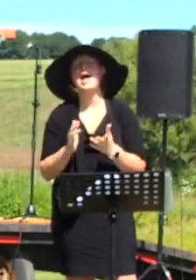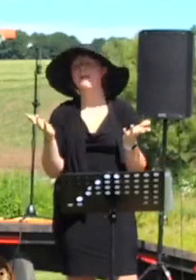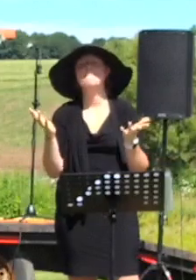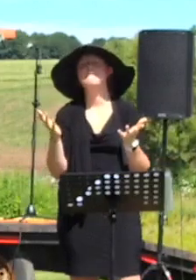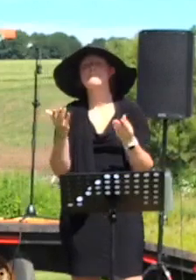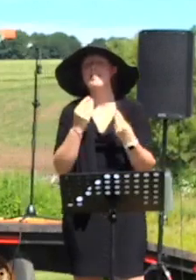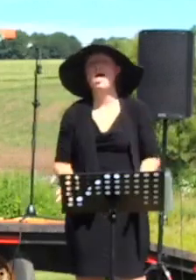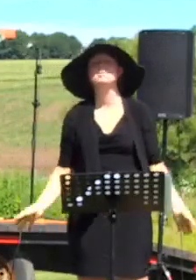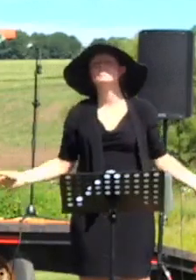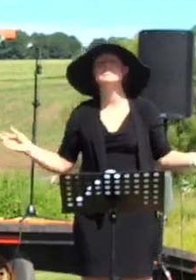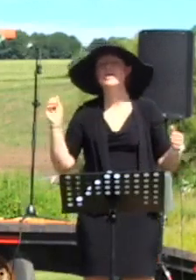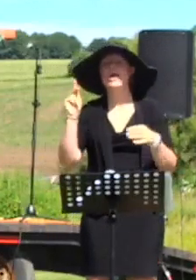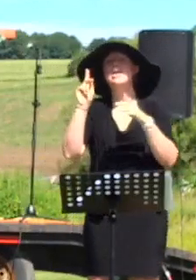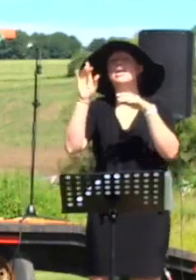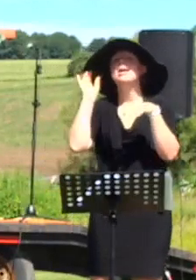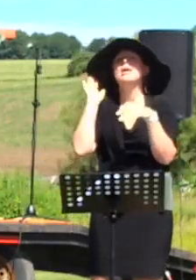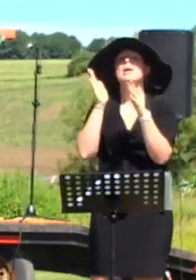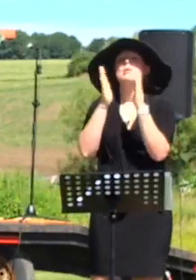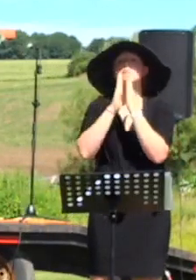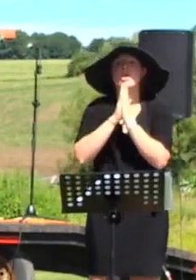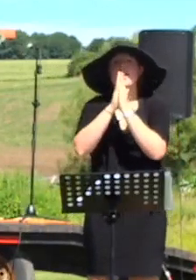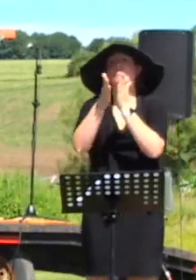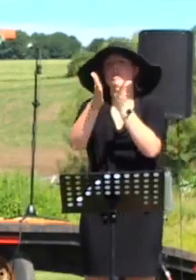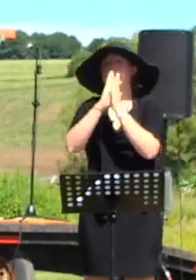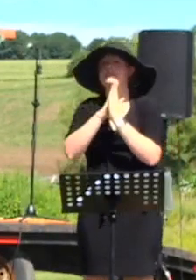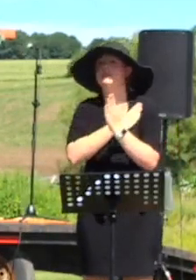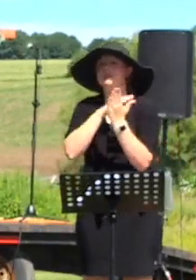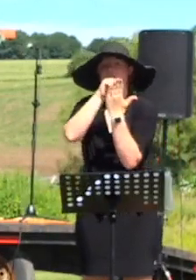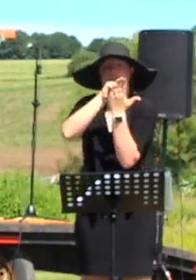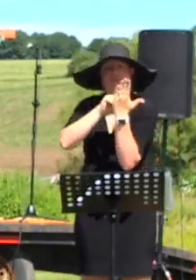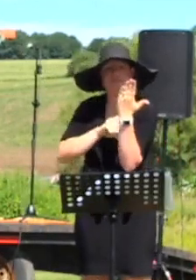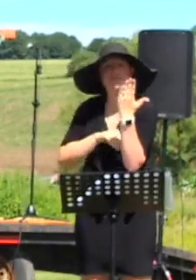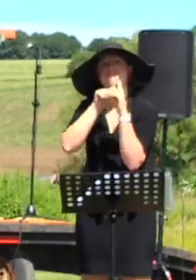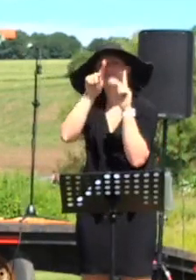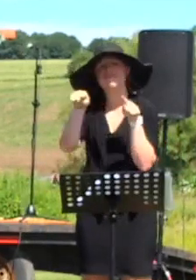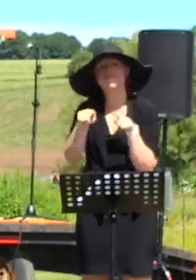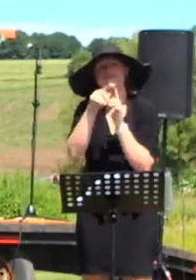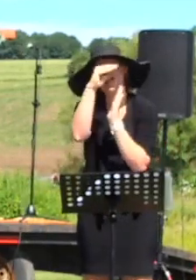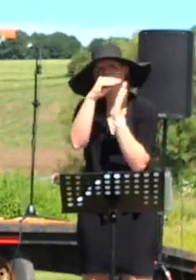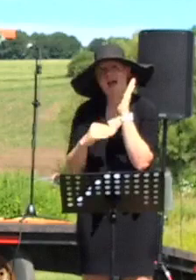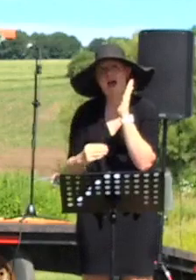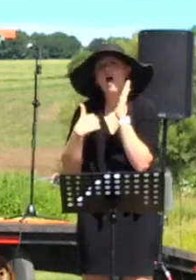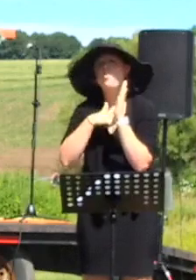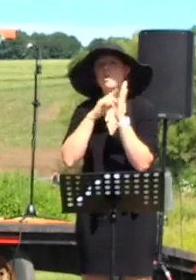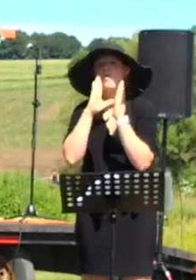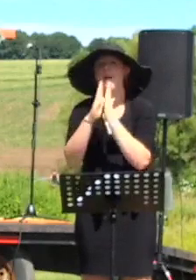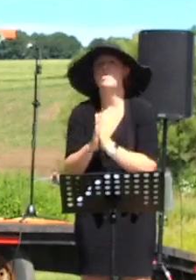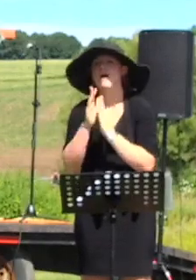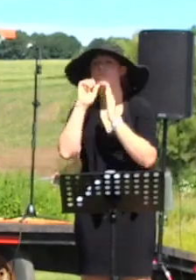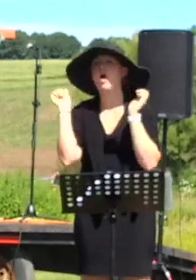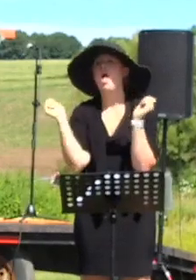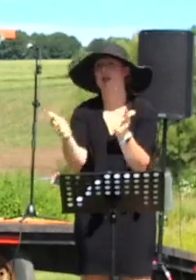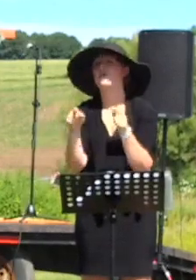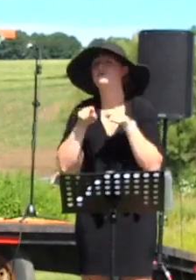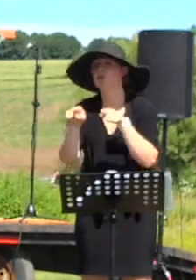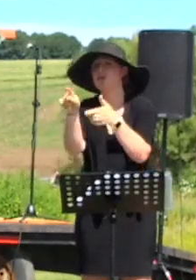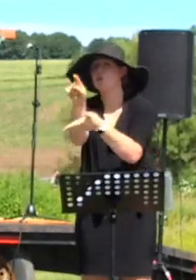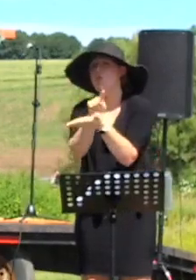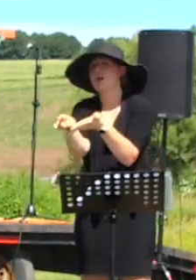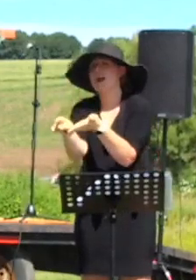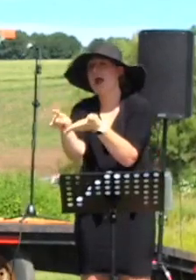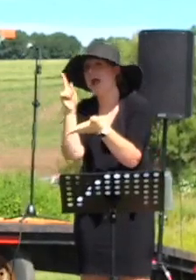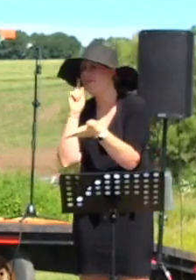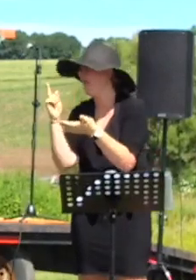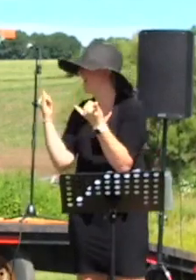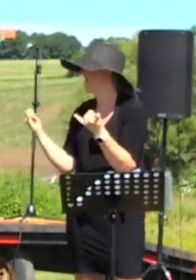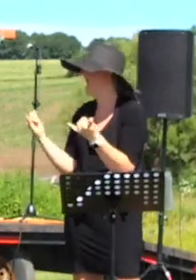the prayer requests, we'd love it if you would fill them out, so that way we can pray for you throughout the week. And I think we have an amazing